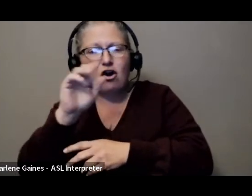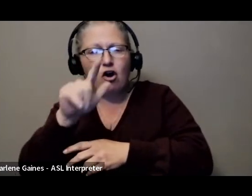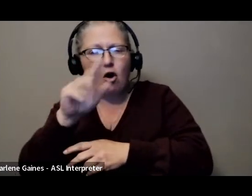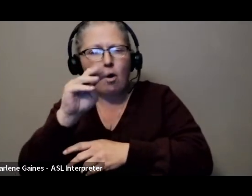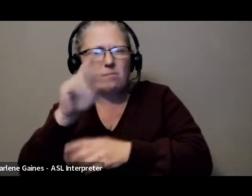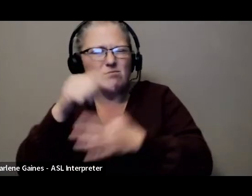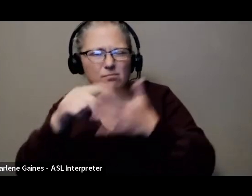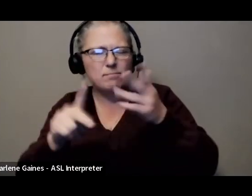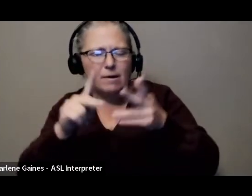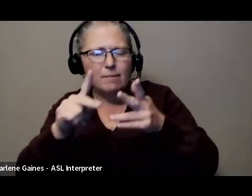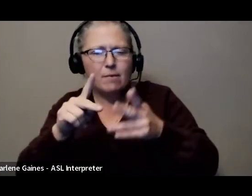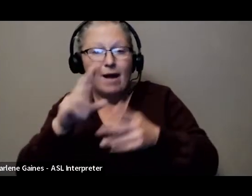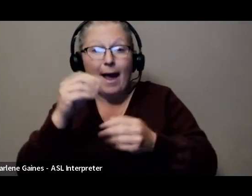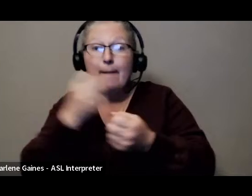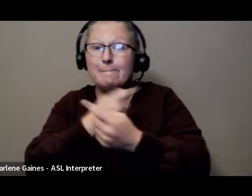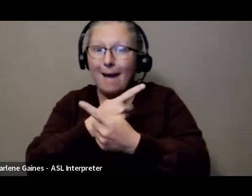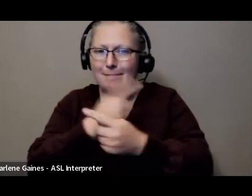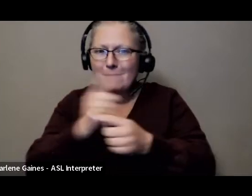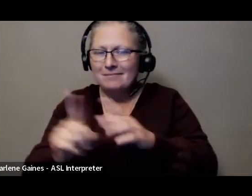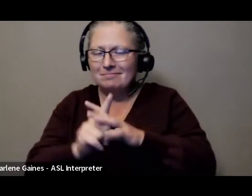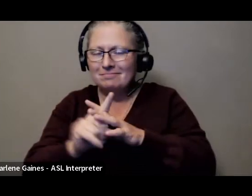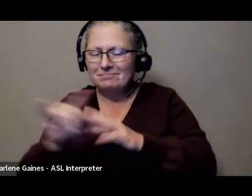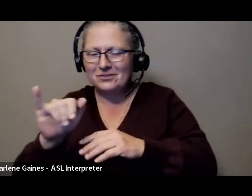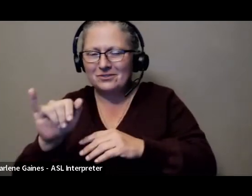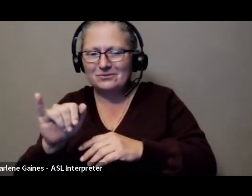Park. Even Batman made an appearance.